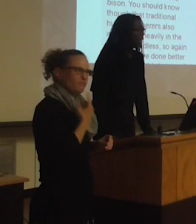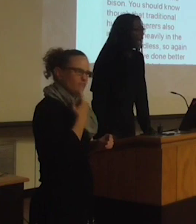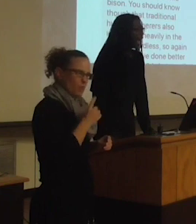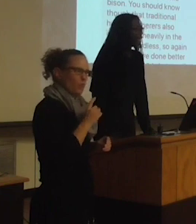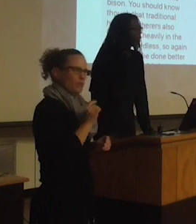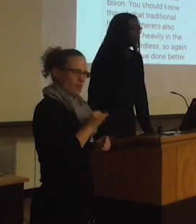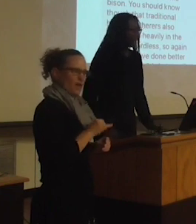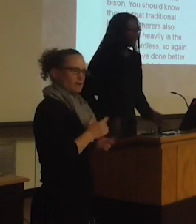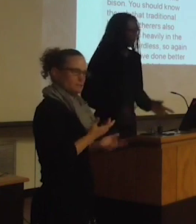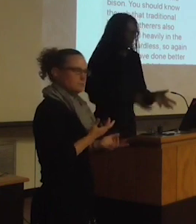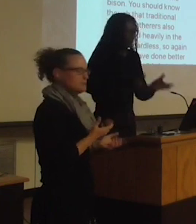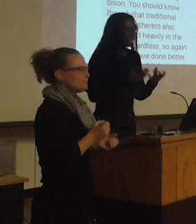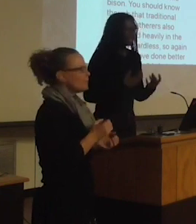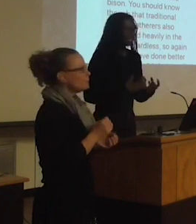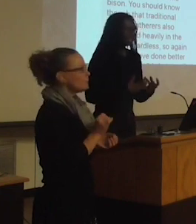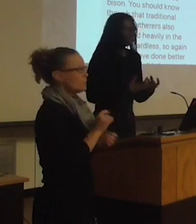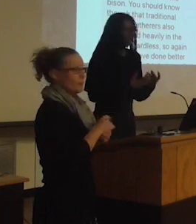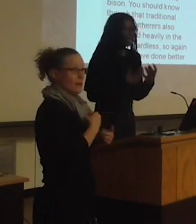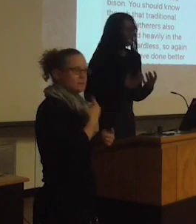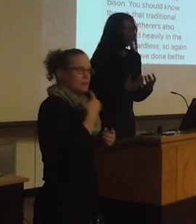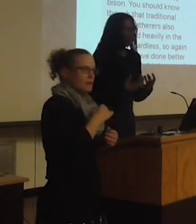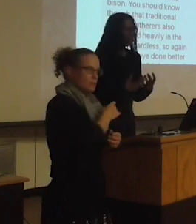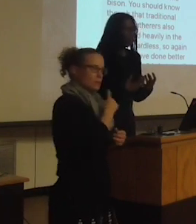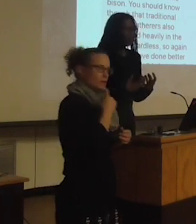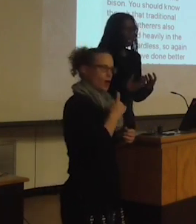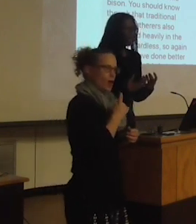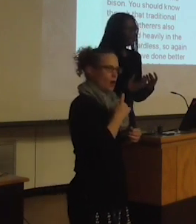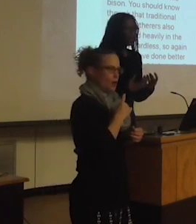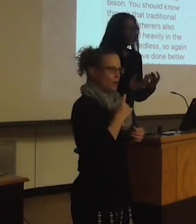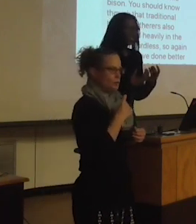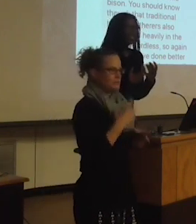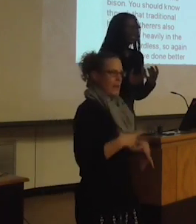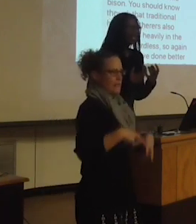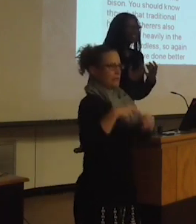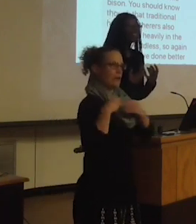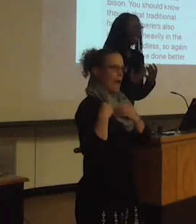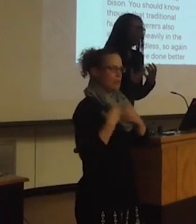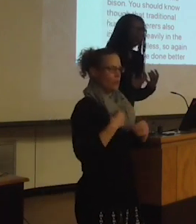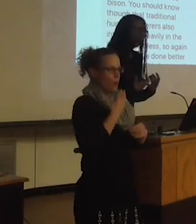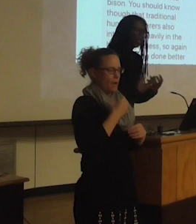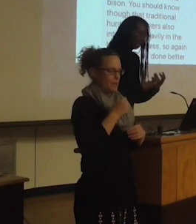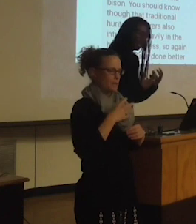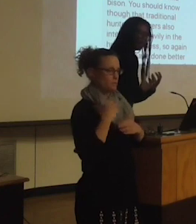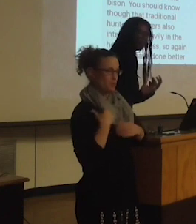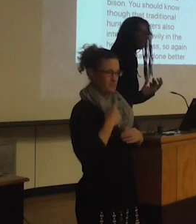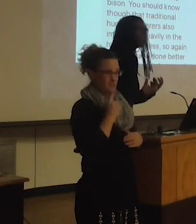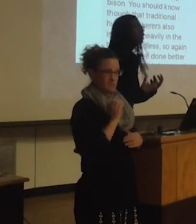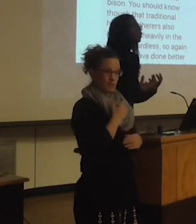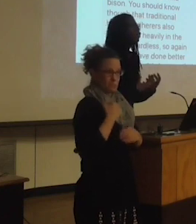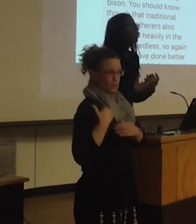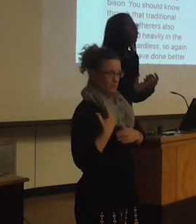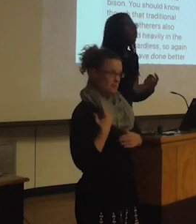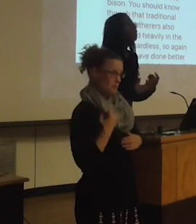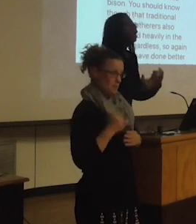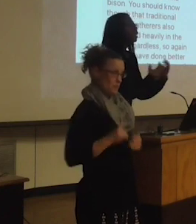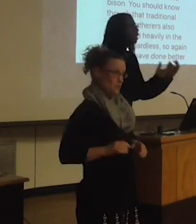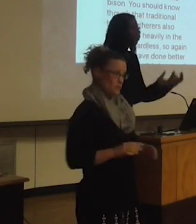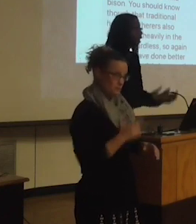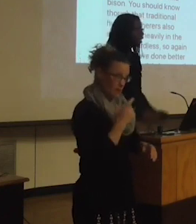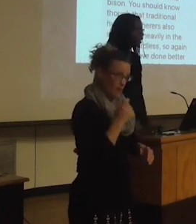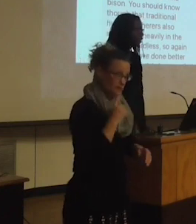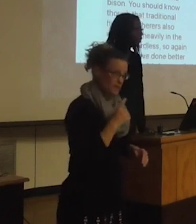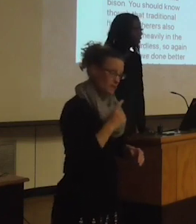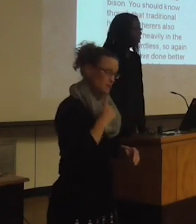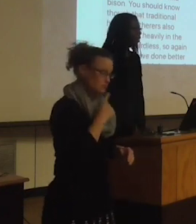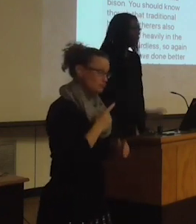them. And so, like, when I say that we are taking on the white man's burden, this is our burden. This is something that we do because